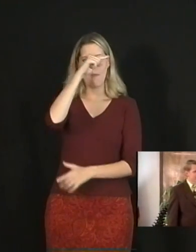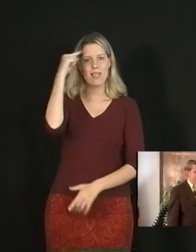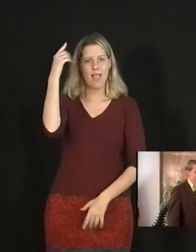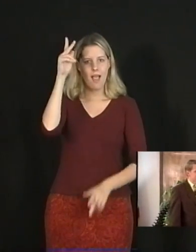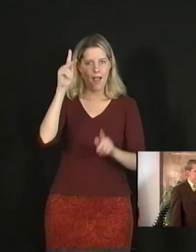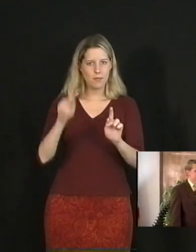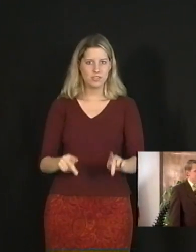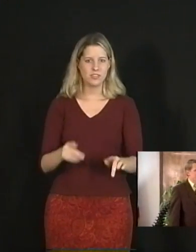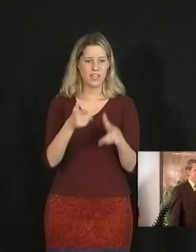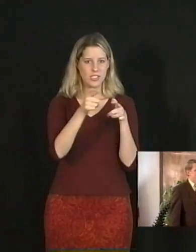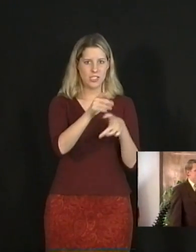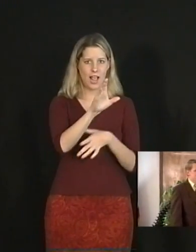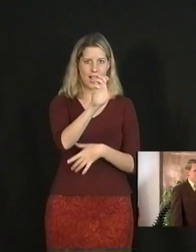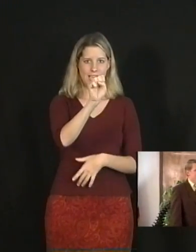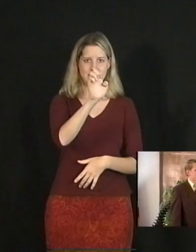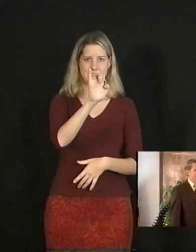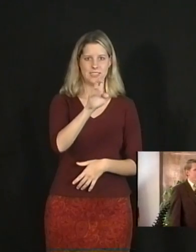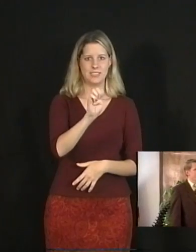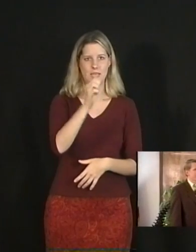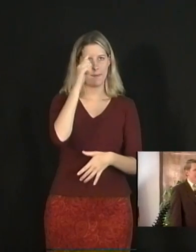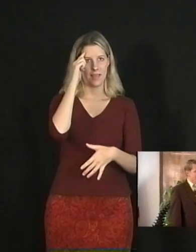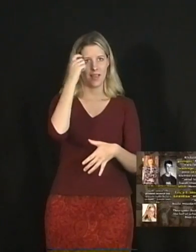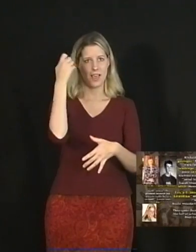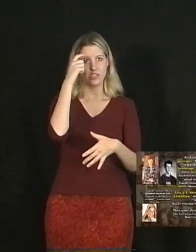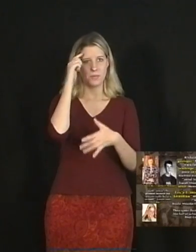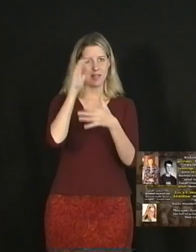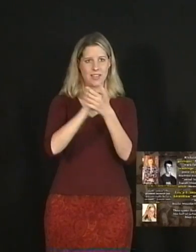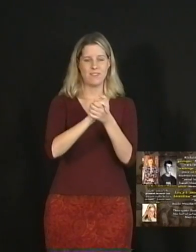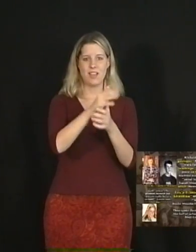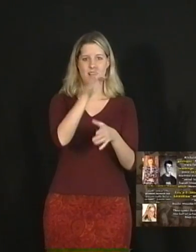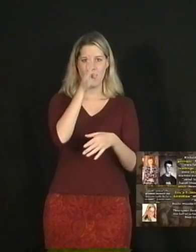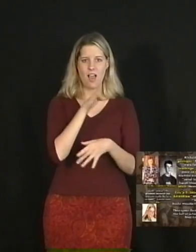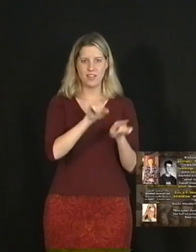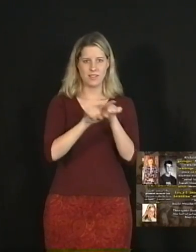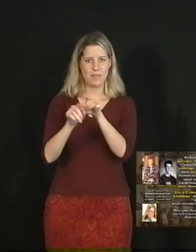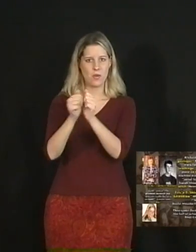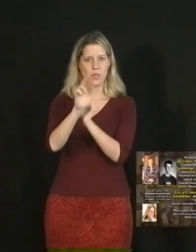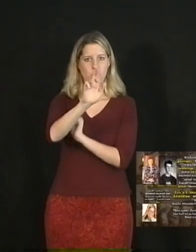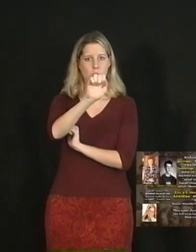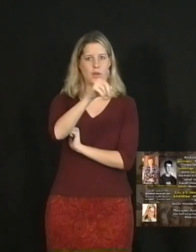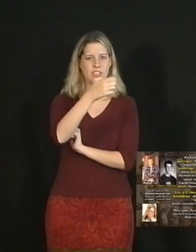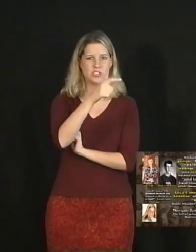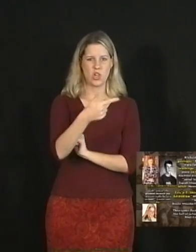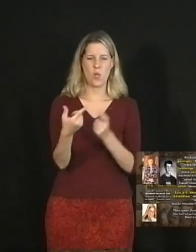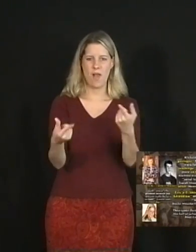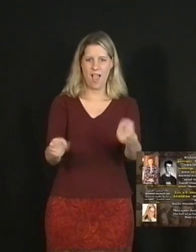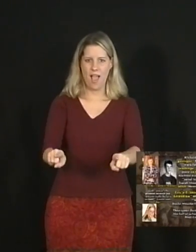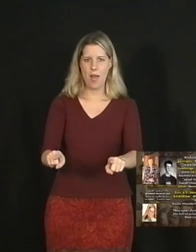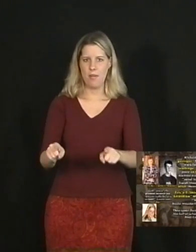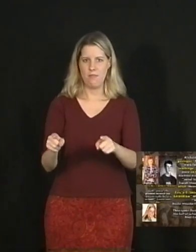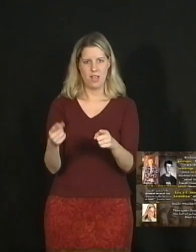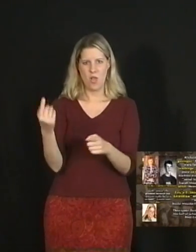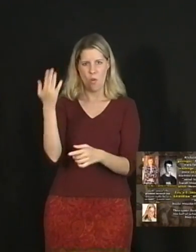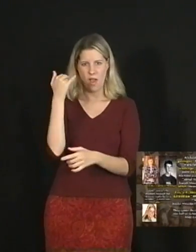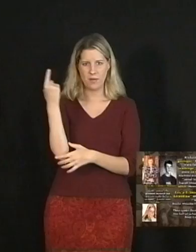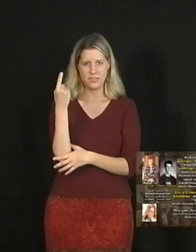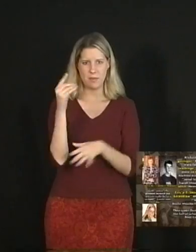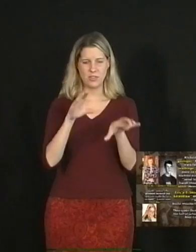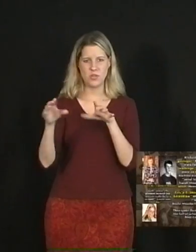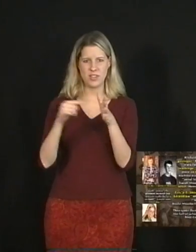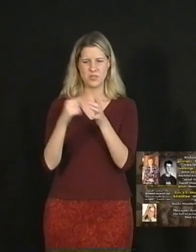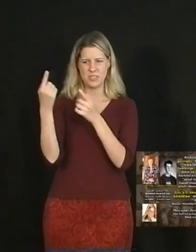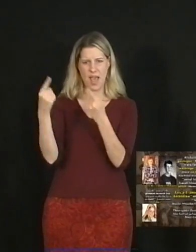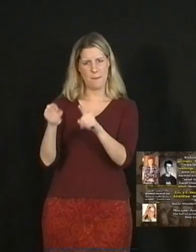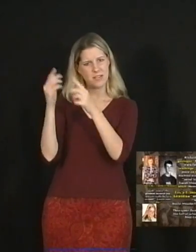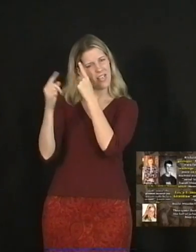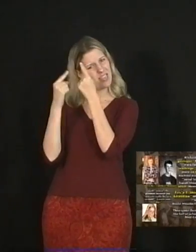black. They shot Cassie just because she believed in God. Same thing with Rachel. What happened? Why would somebody do this? What's